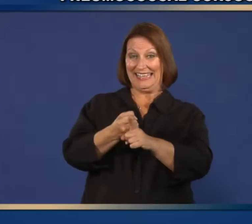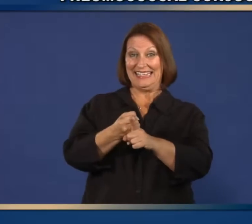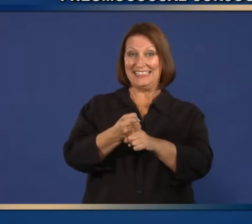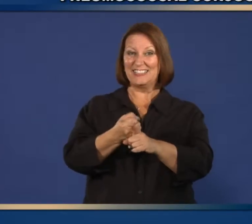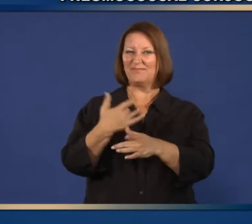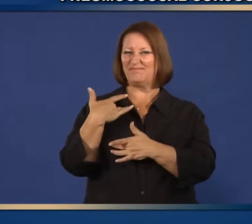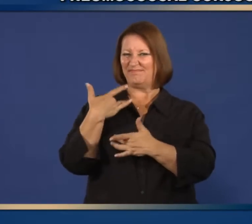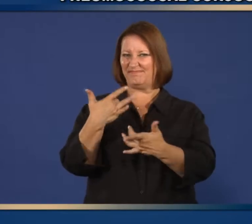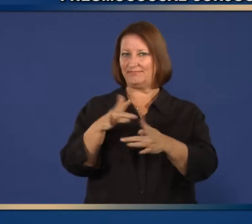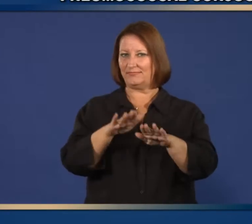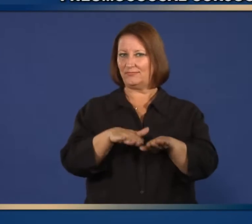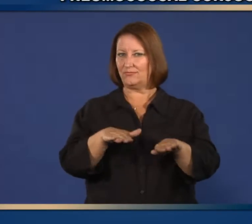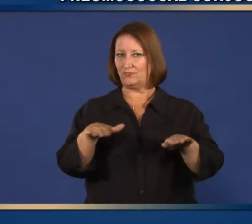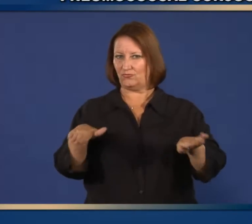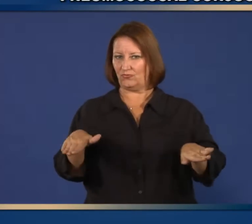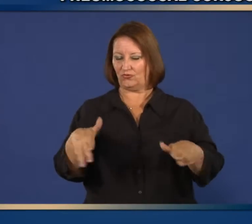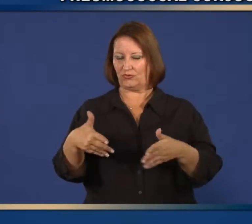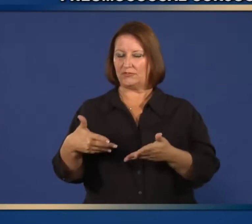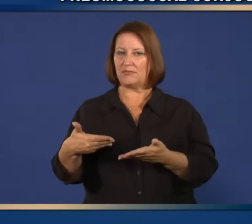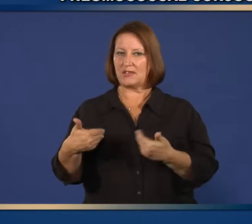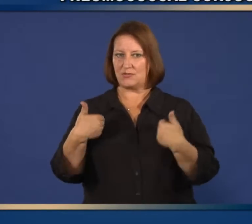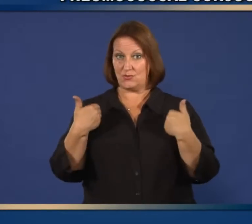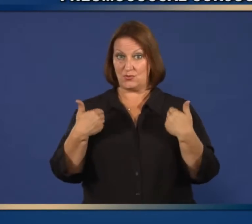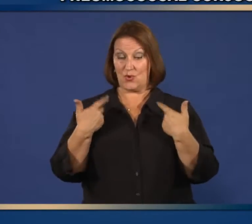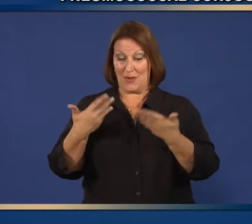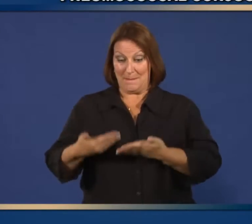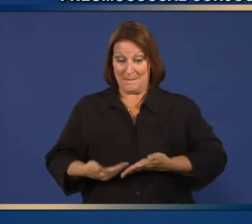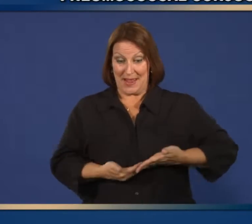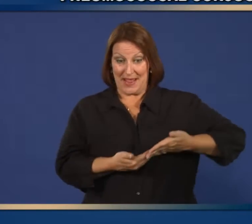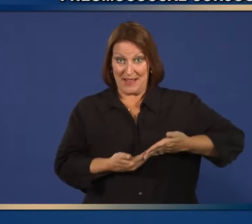meningitis, mostly in young children.